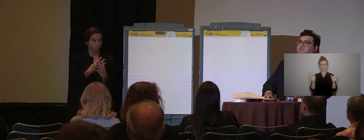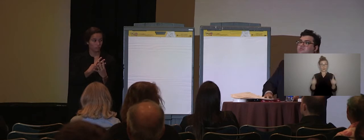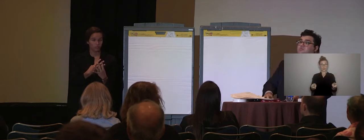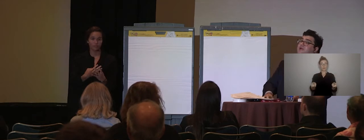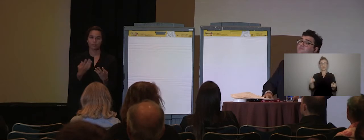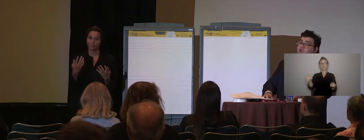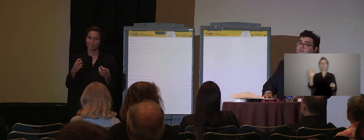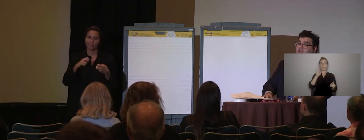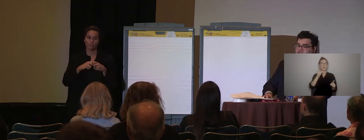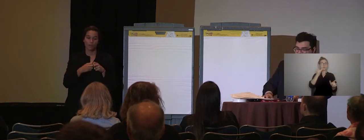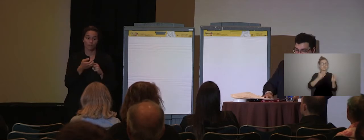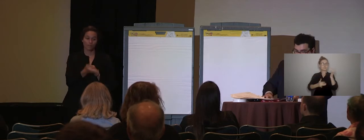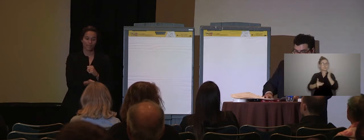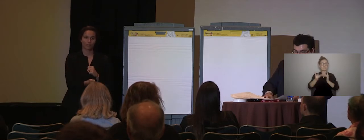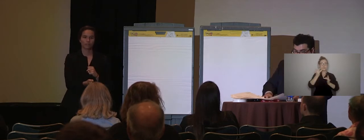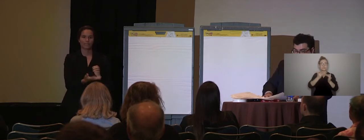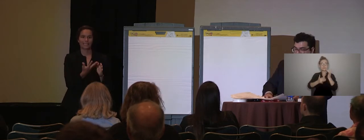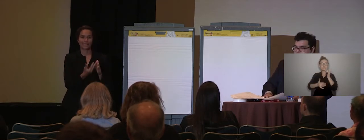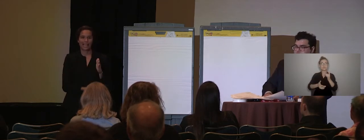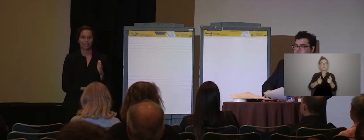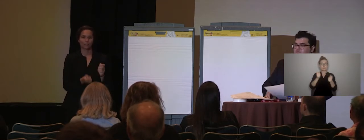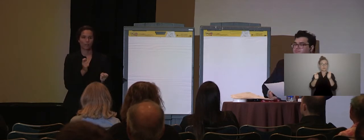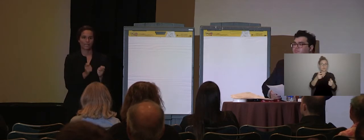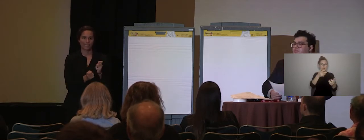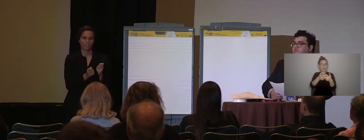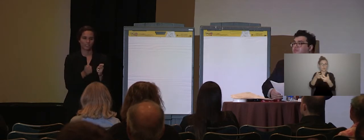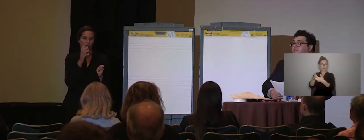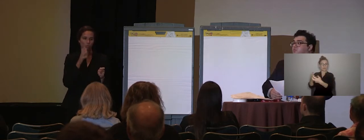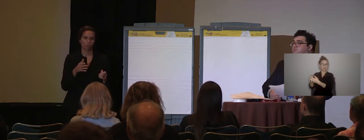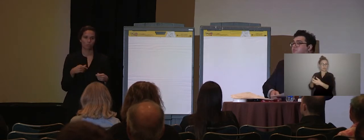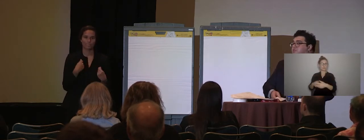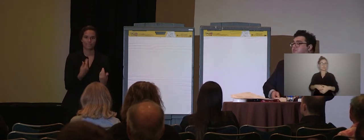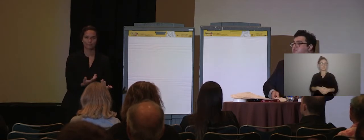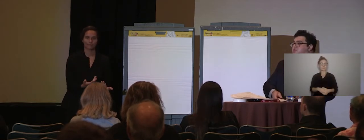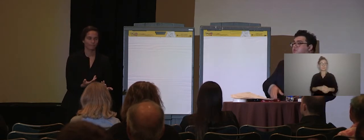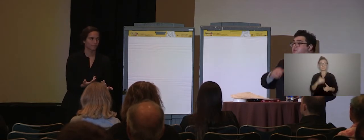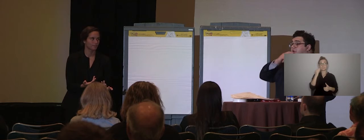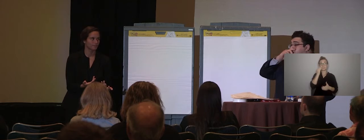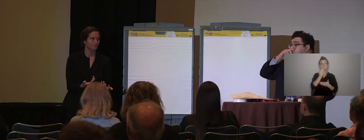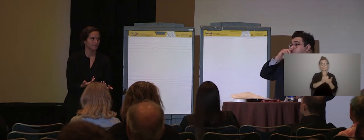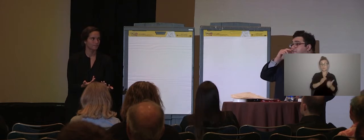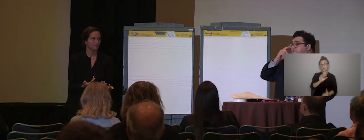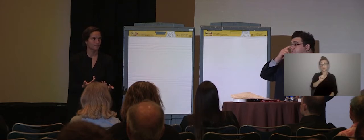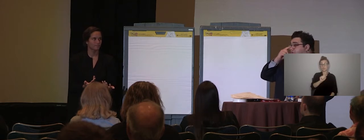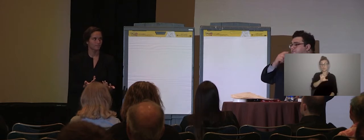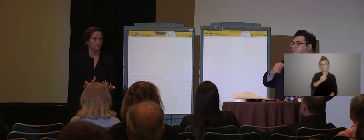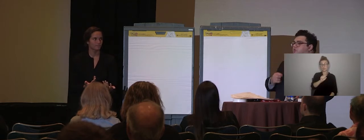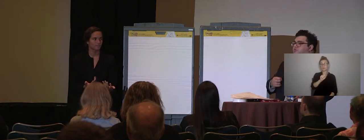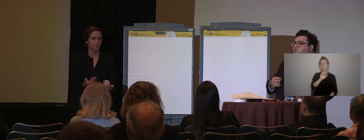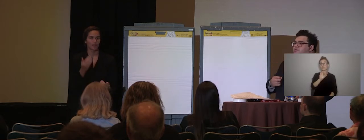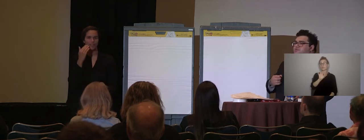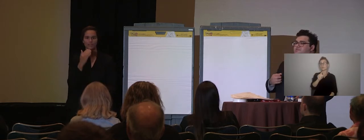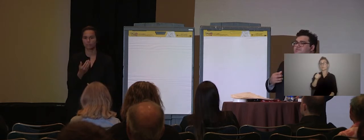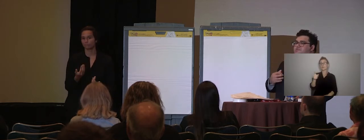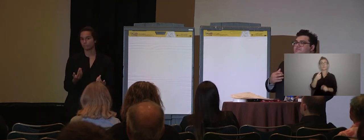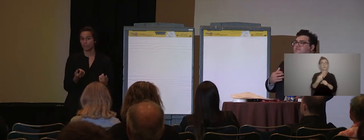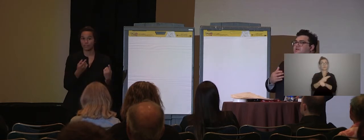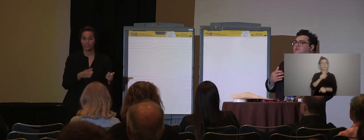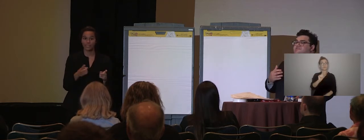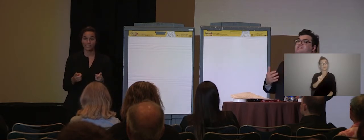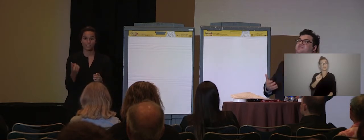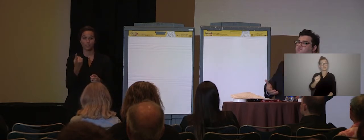the lack of accommodations they'll receive. They will be, I know of cases where someone who